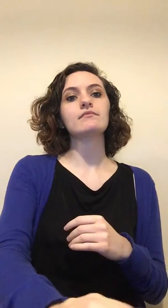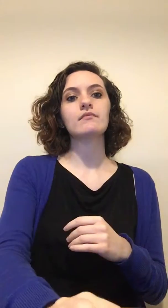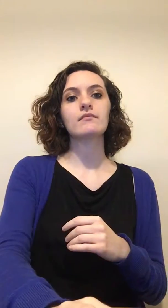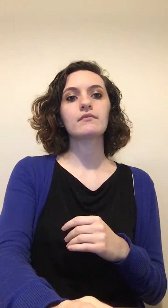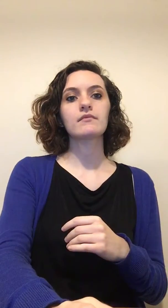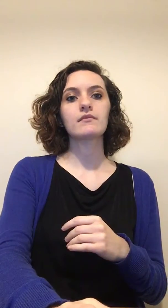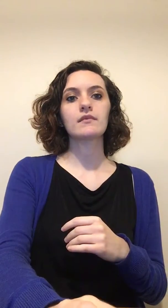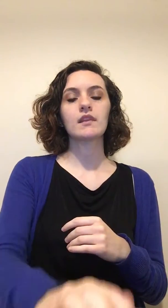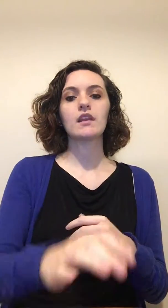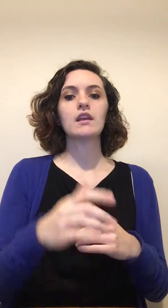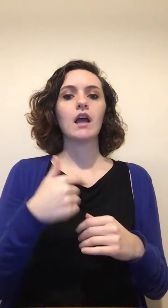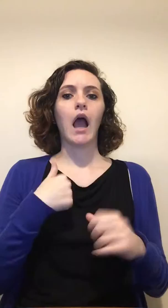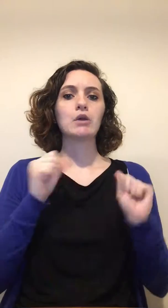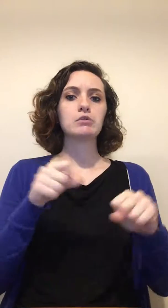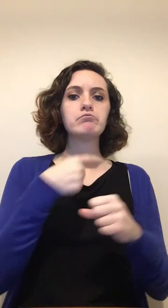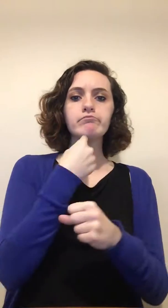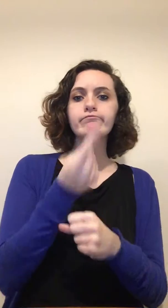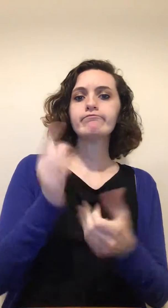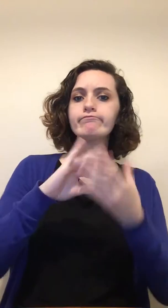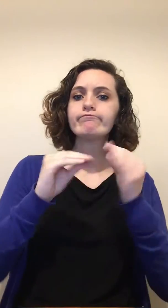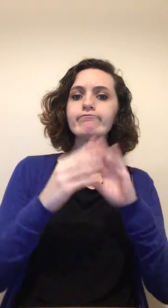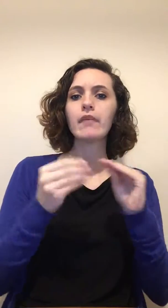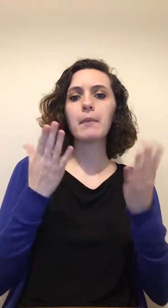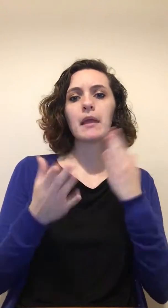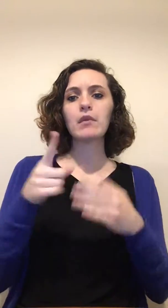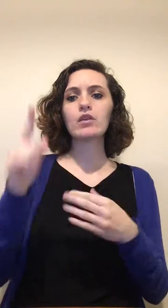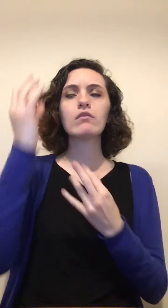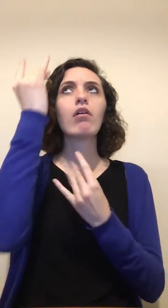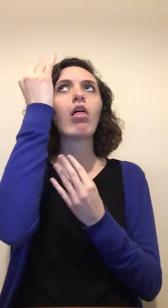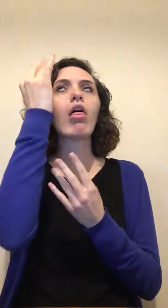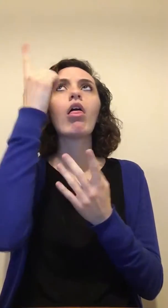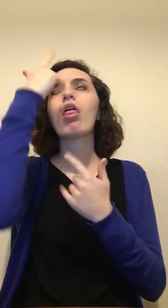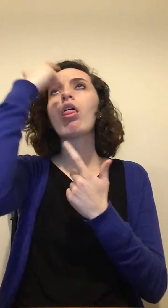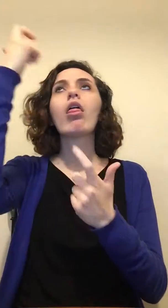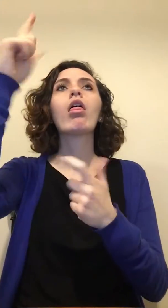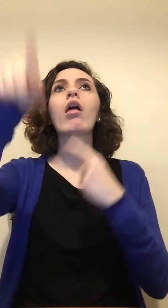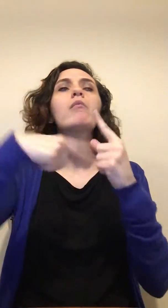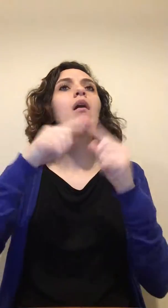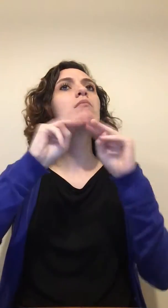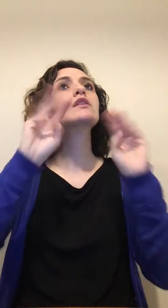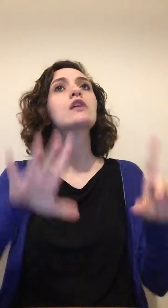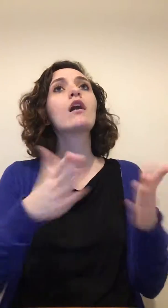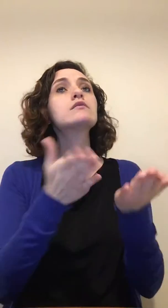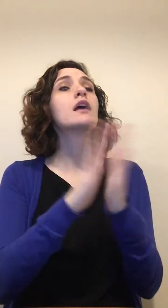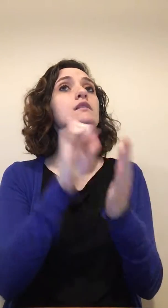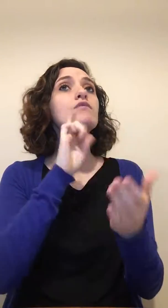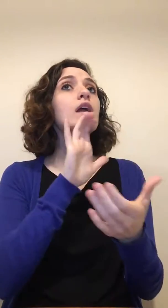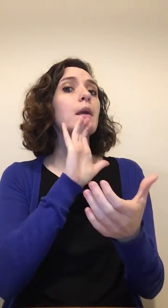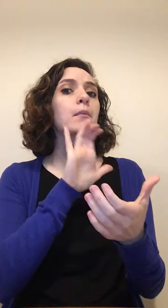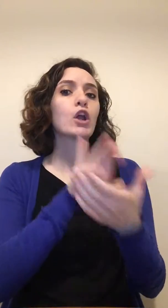asking for hamburger. You know, when I was shocked by your foods, you know, foods